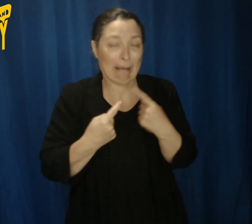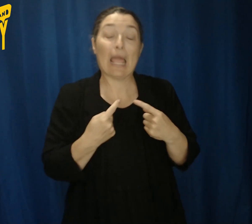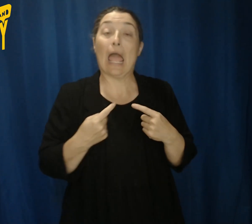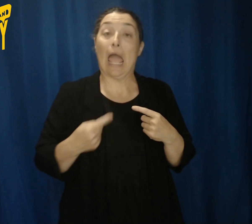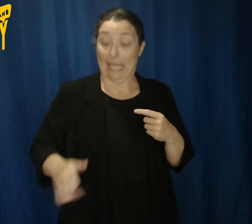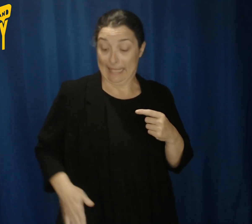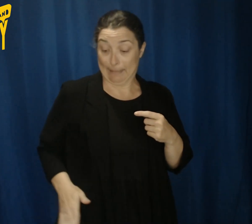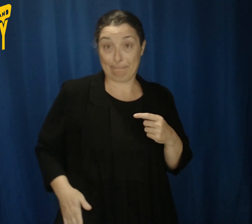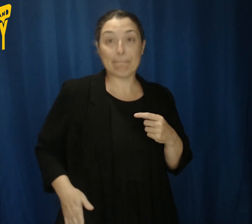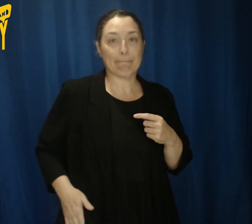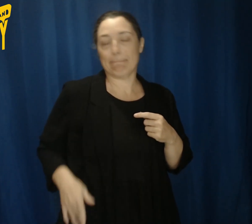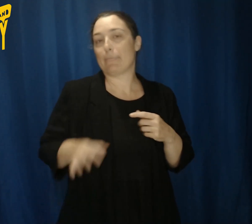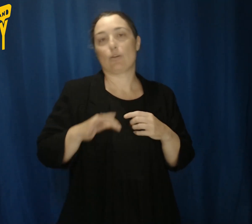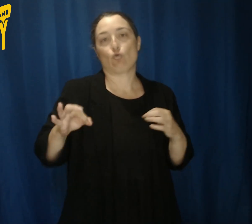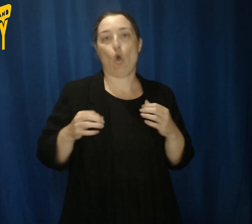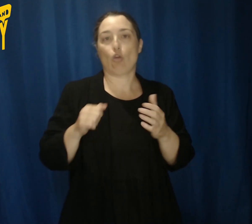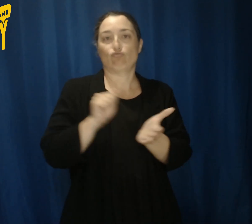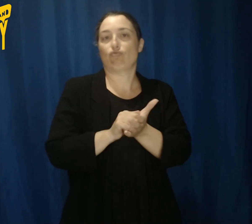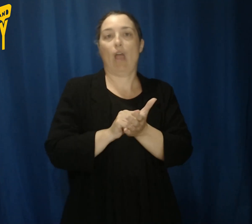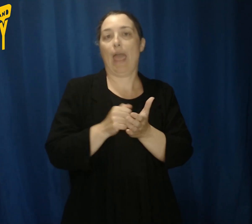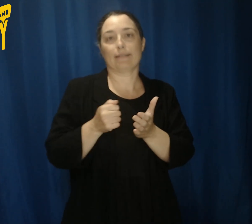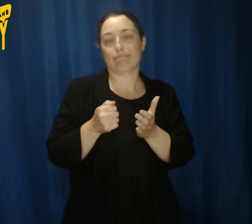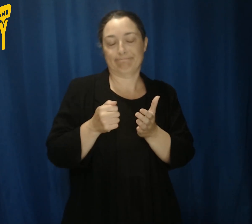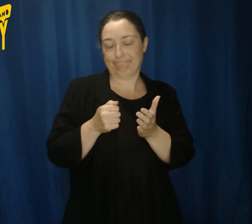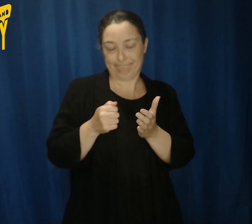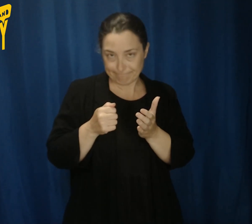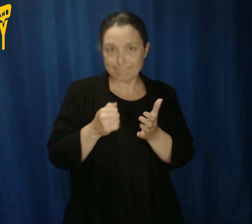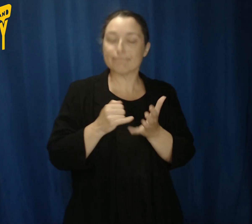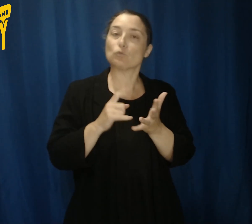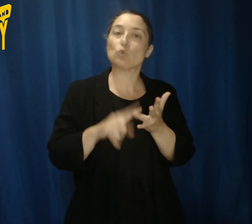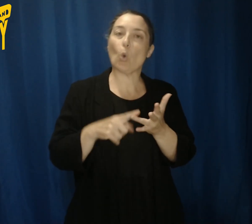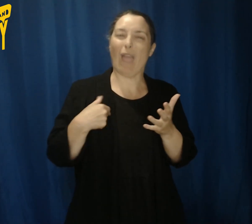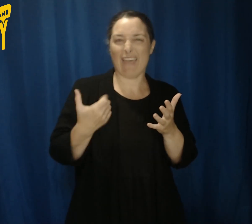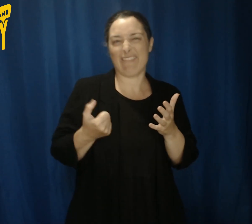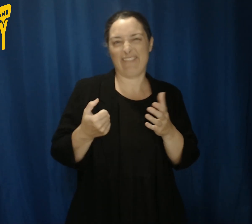wear a prosthetic on that leg generally. And then I've got kind of almost a normal,